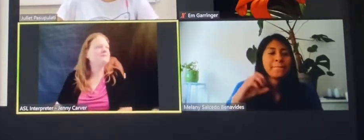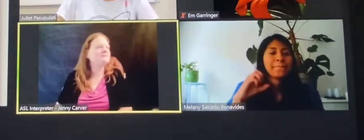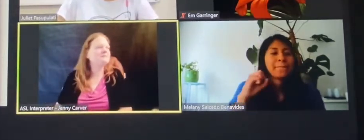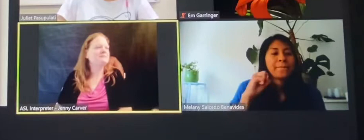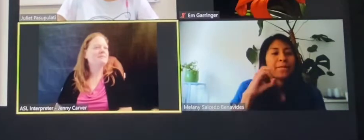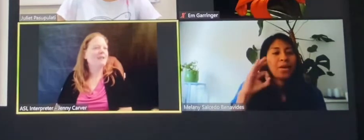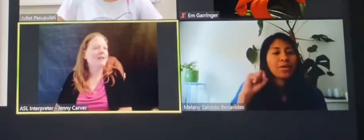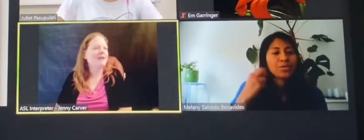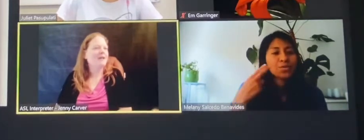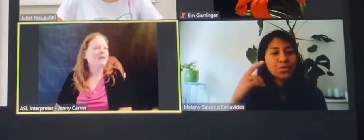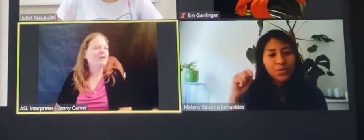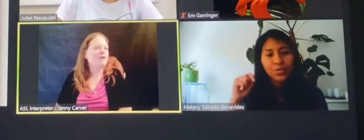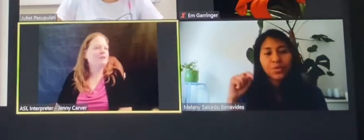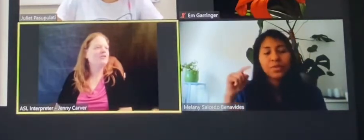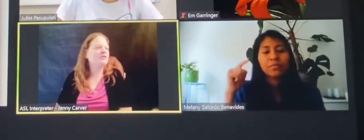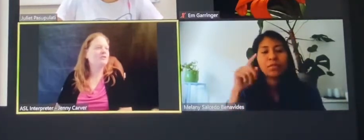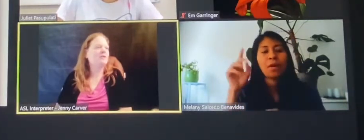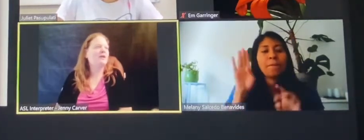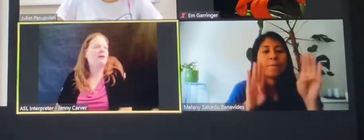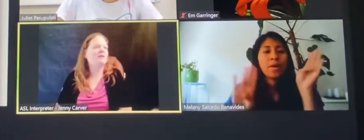Okay.